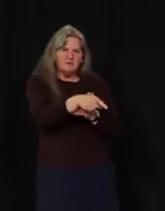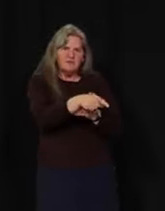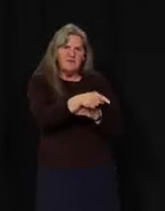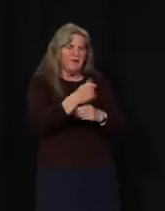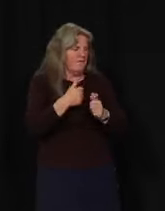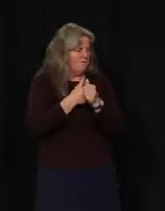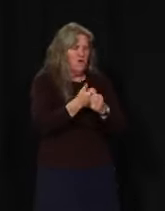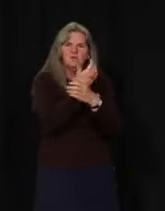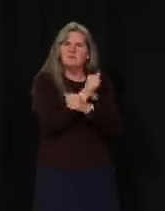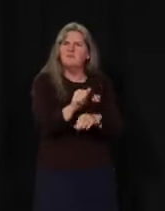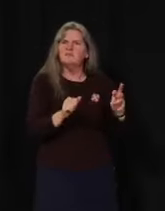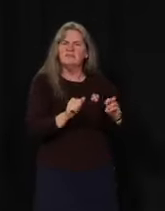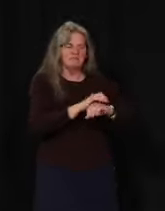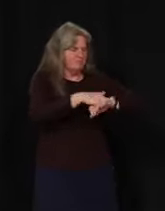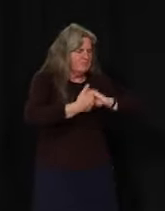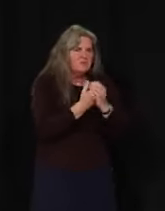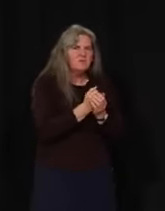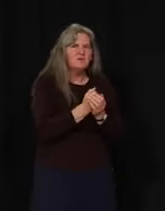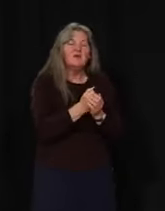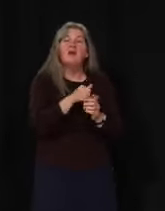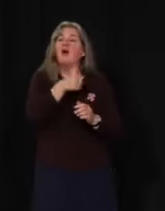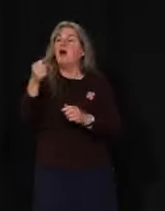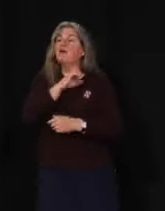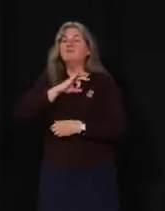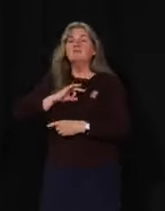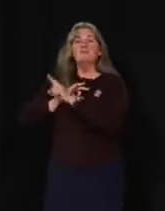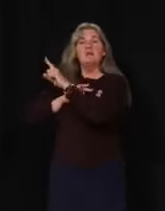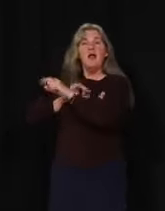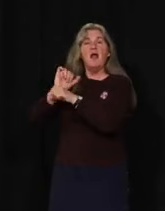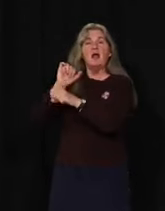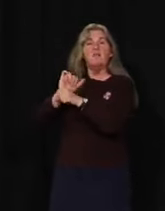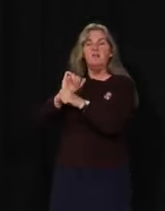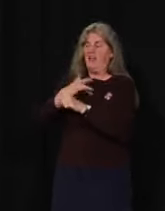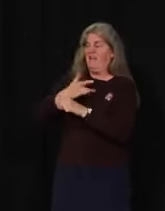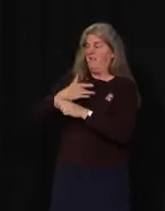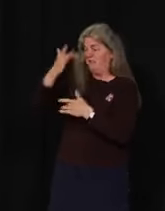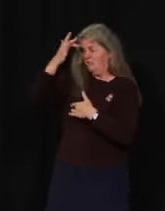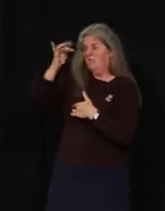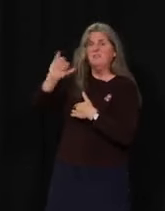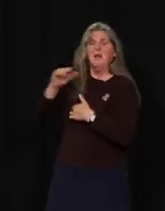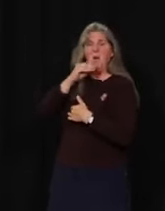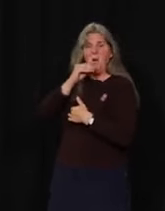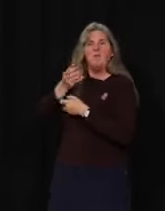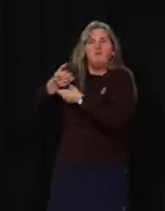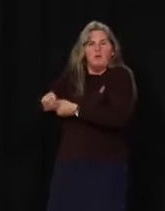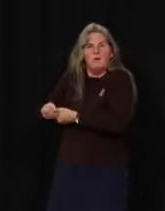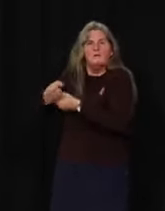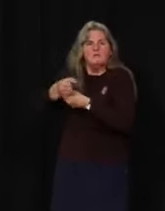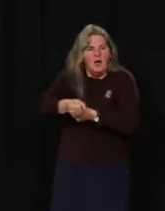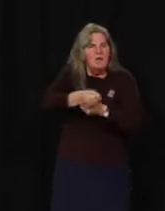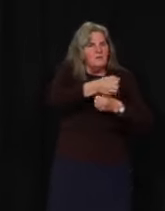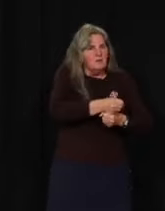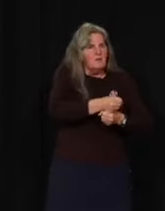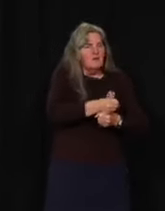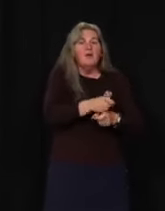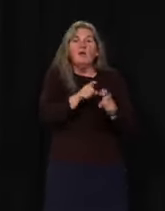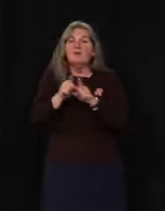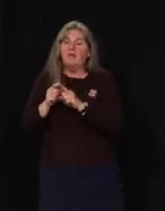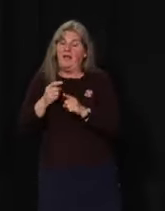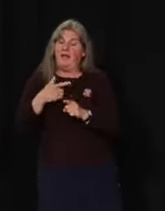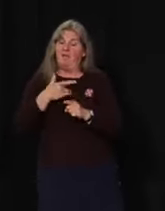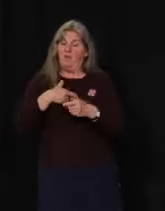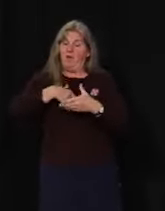Safe 6, that your colleagues at work will stay home when sick. And if you live in a community outside Whitehorse, you need to